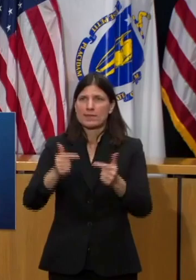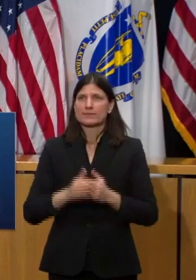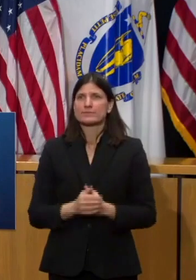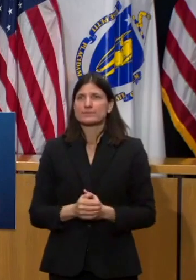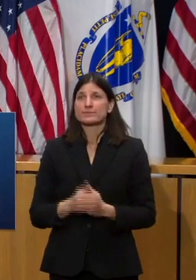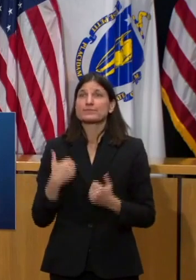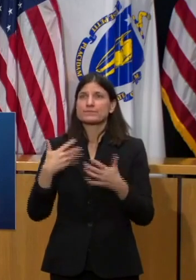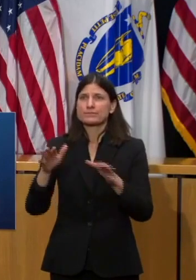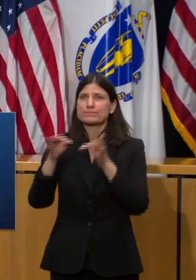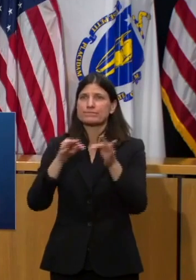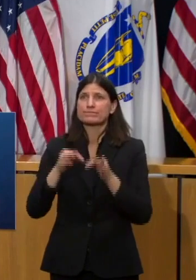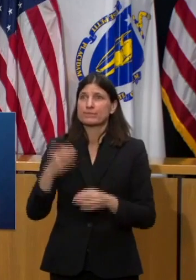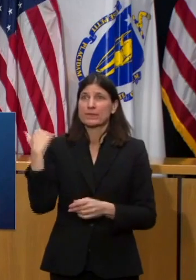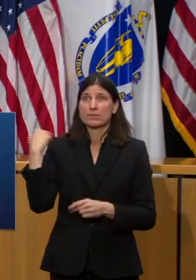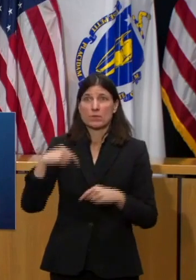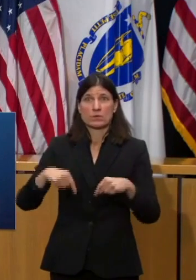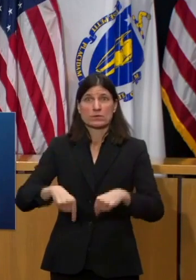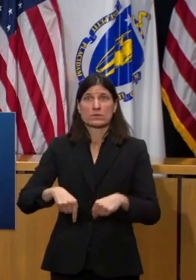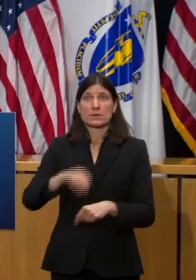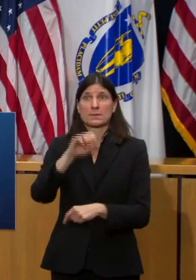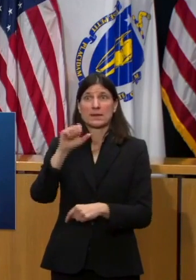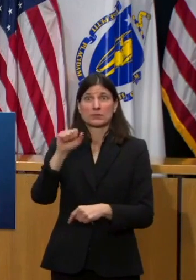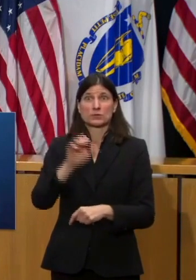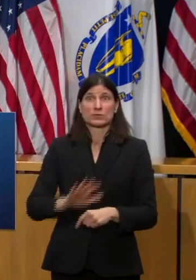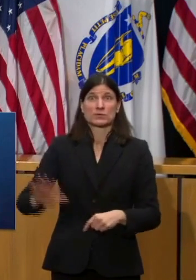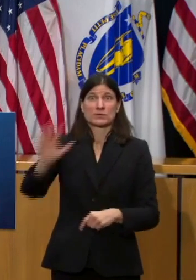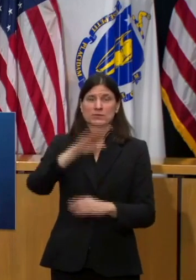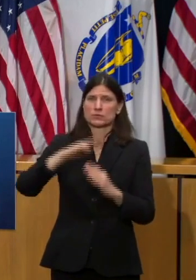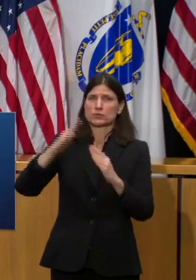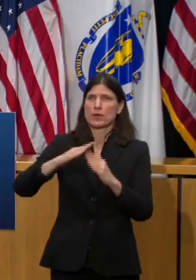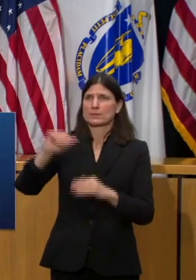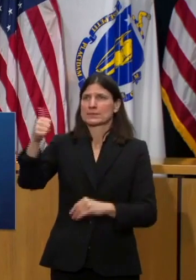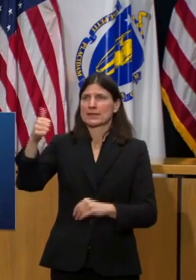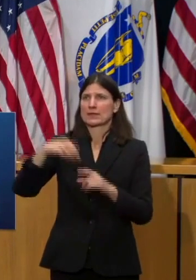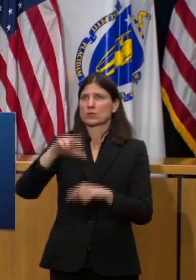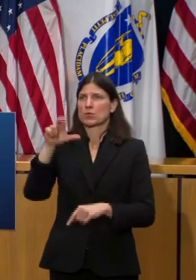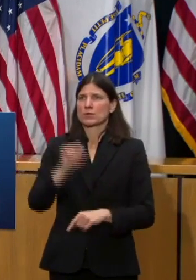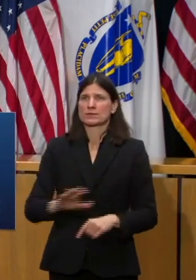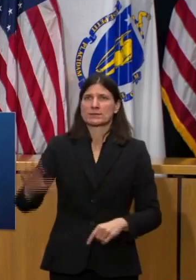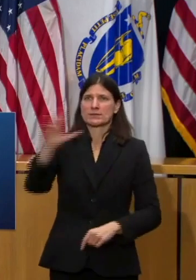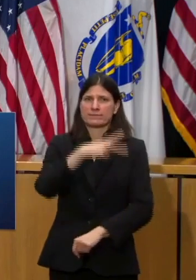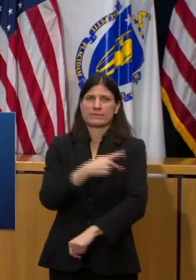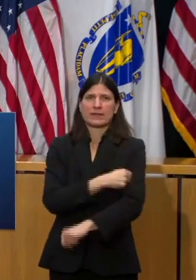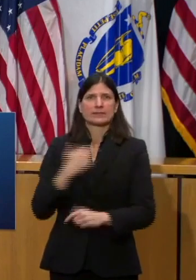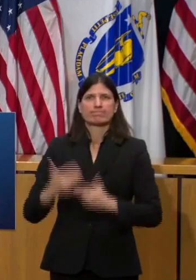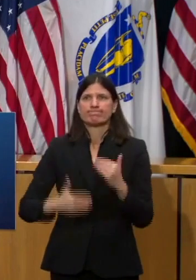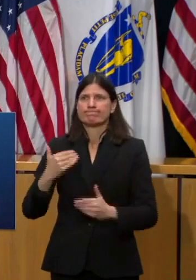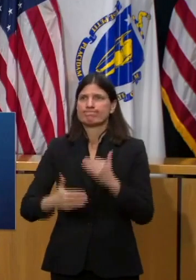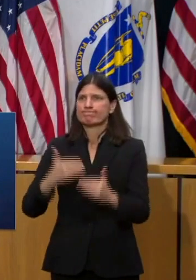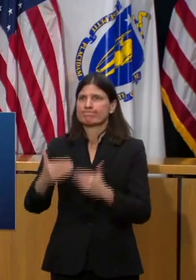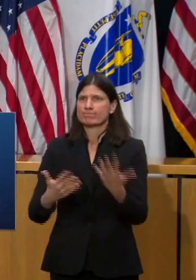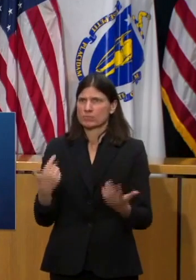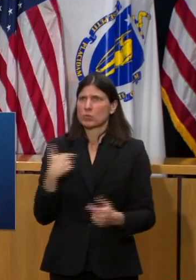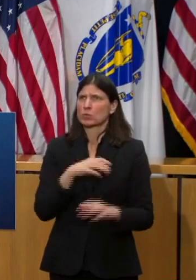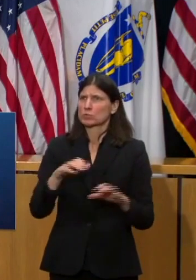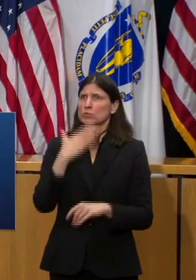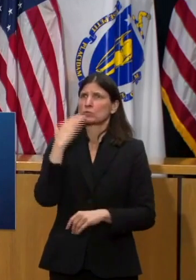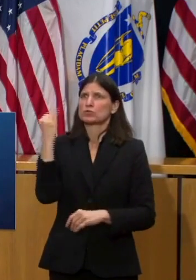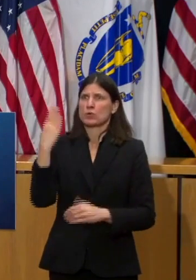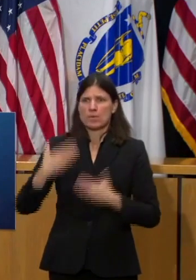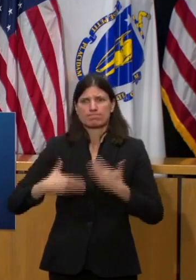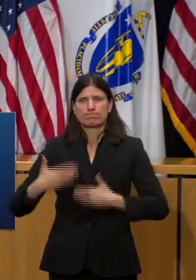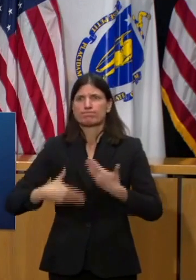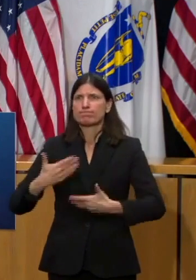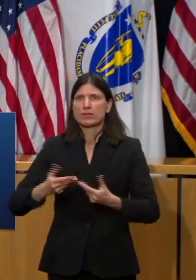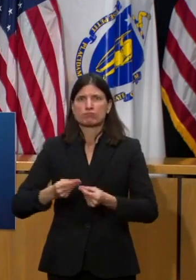for first doses as we continue to ramp up and move forward. This is particularly important for communities that are